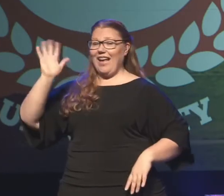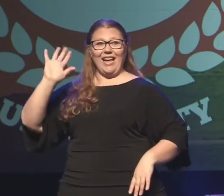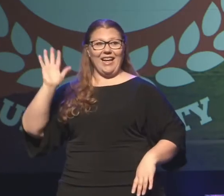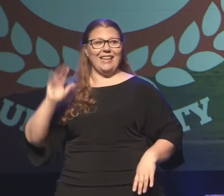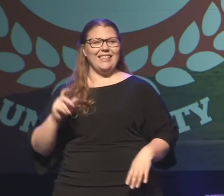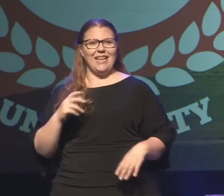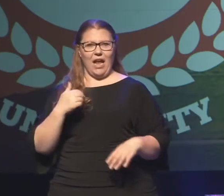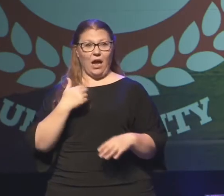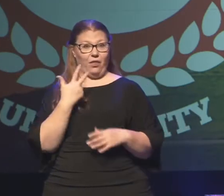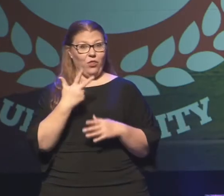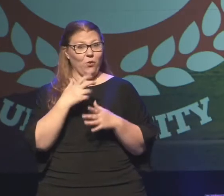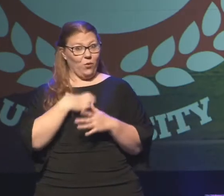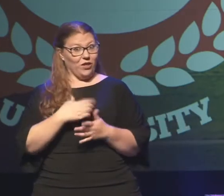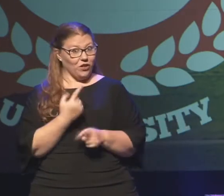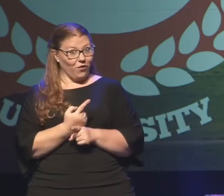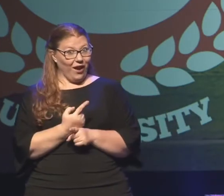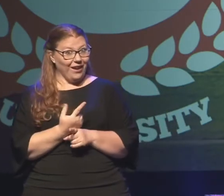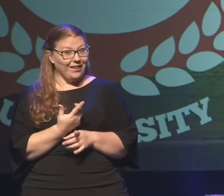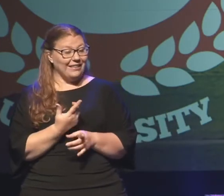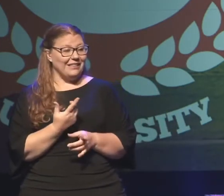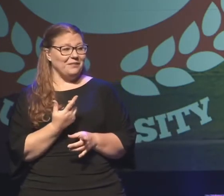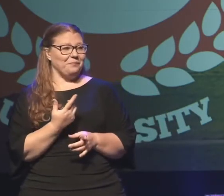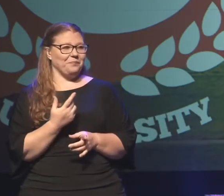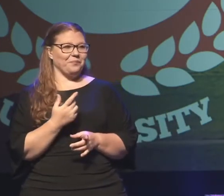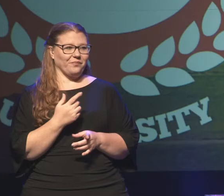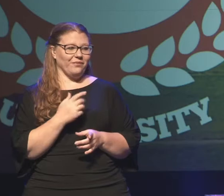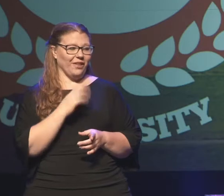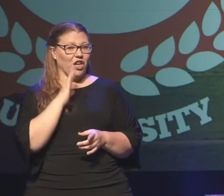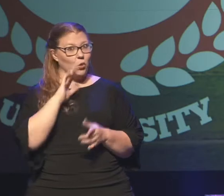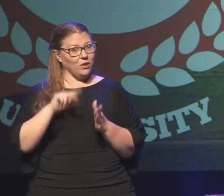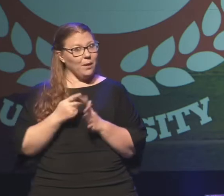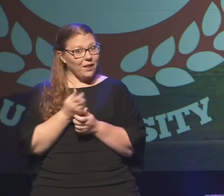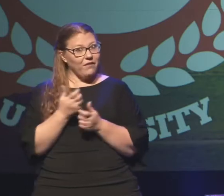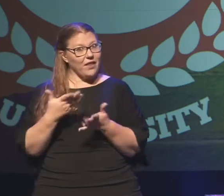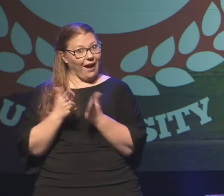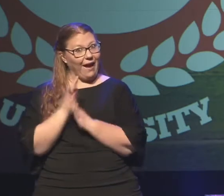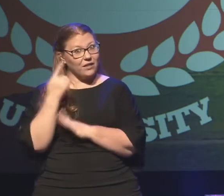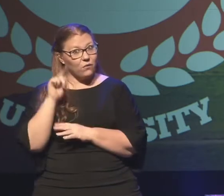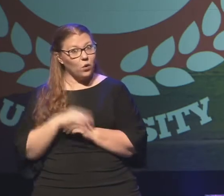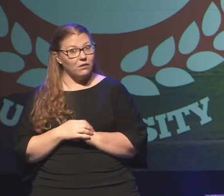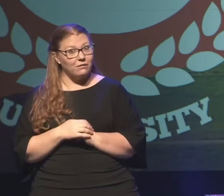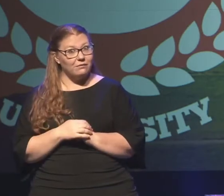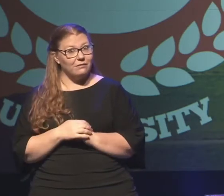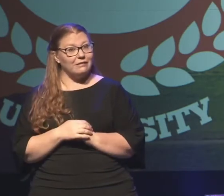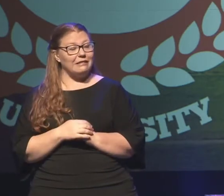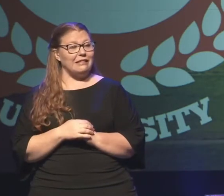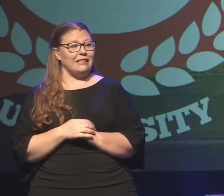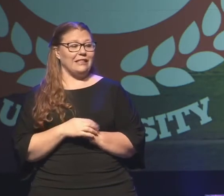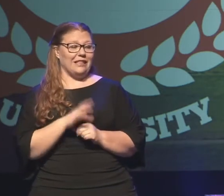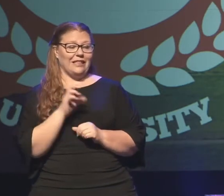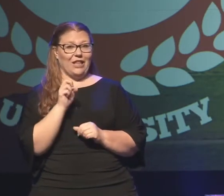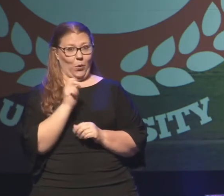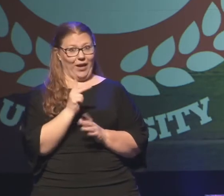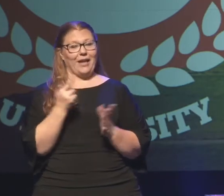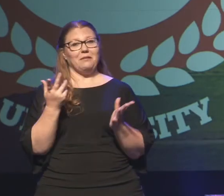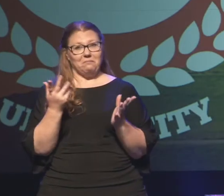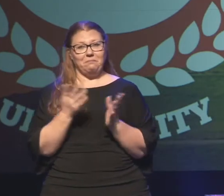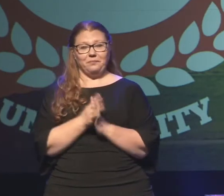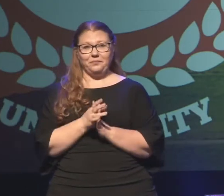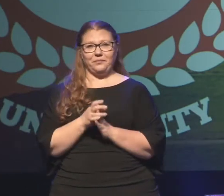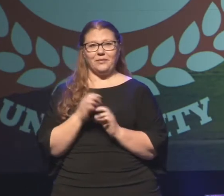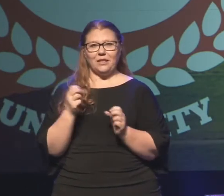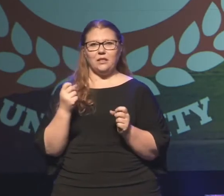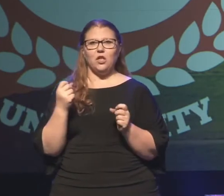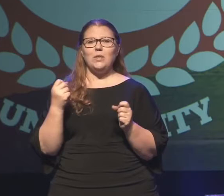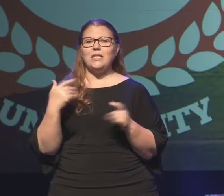get 3 wishes, right? You're going to double everything I ask for. Okay, she said, scare